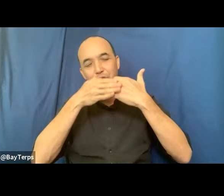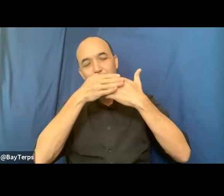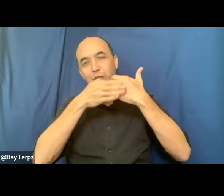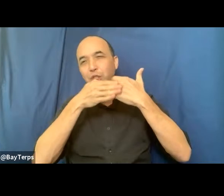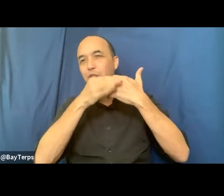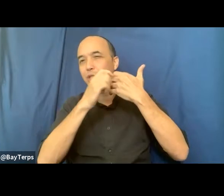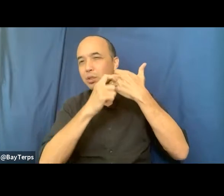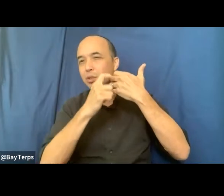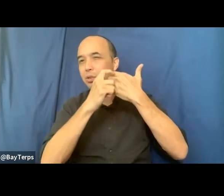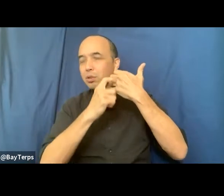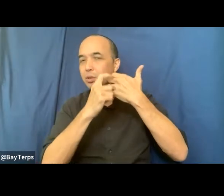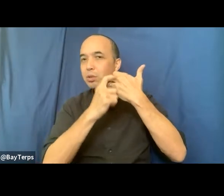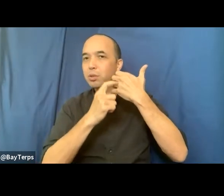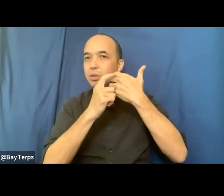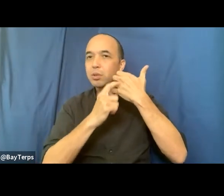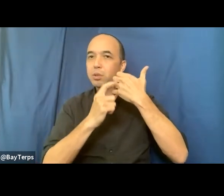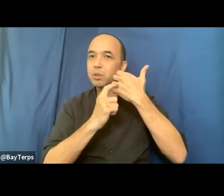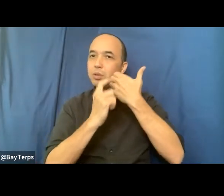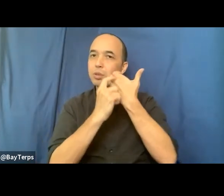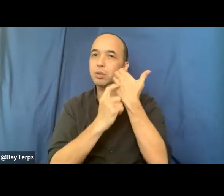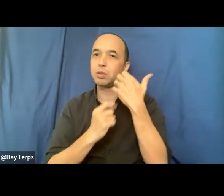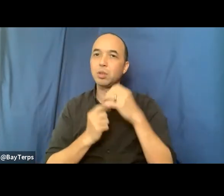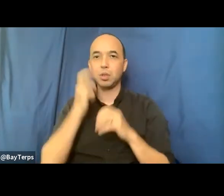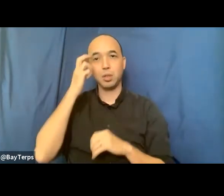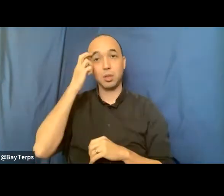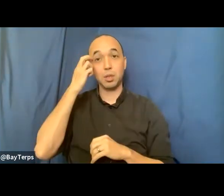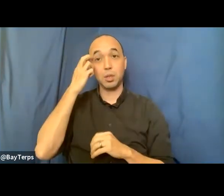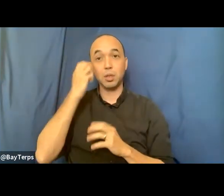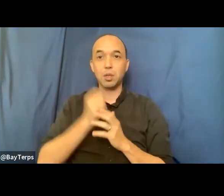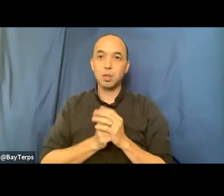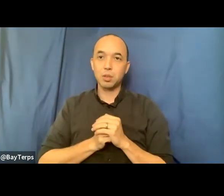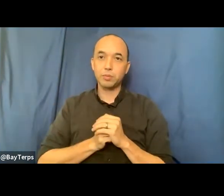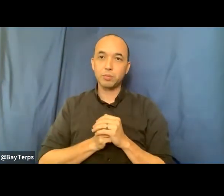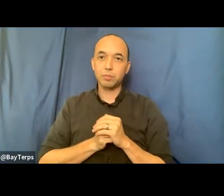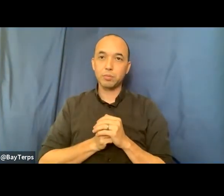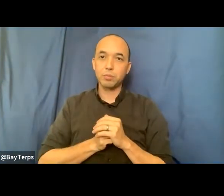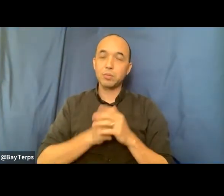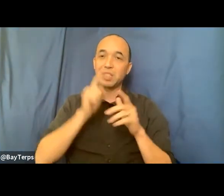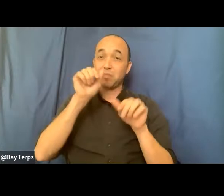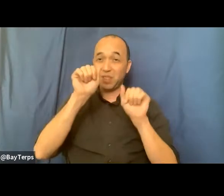And, you know, maybe I use this to scrape away where the teeth are here.